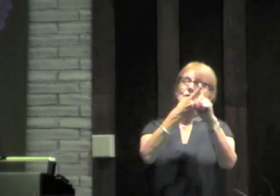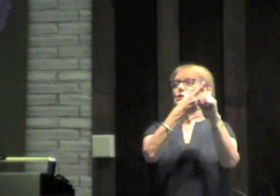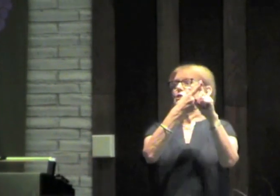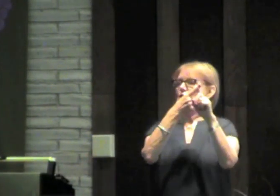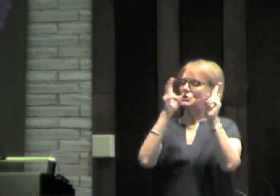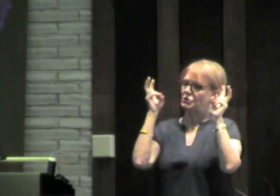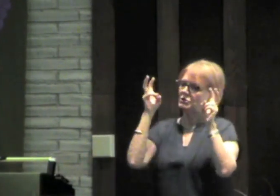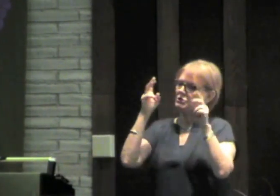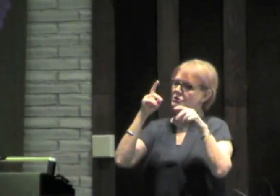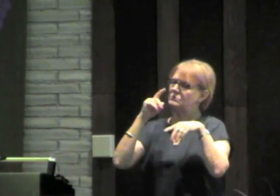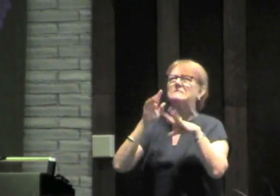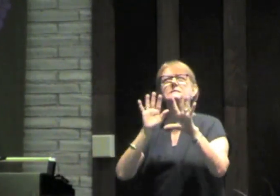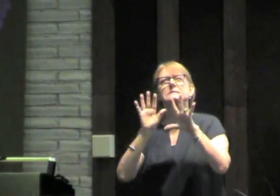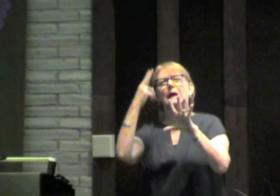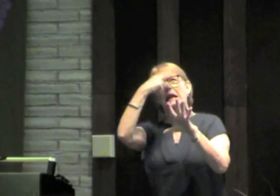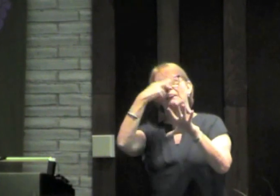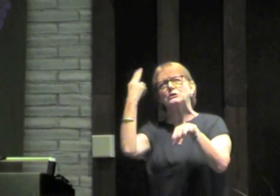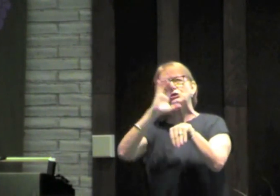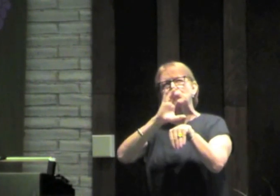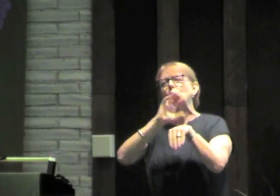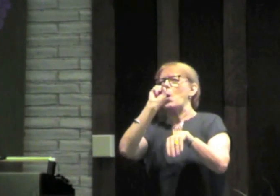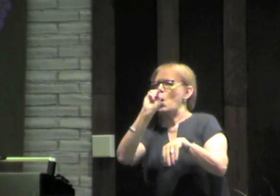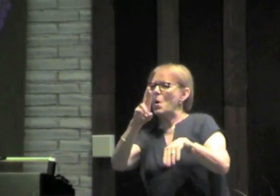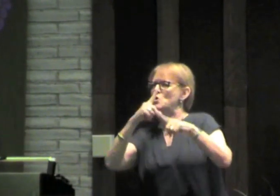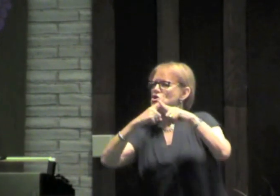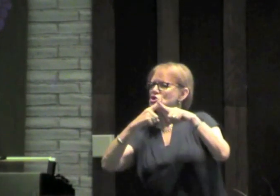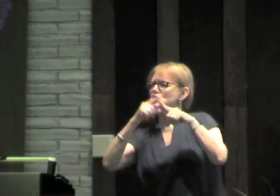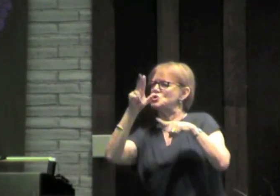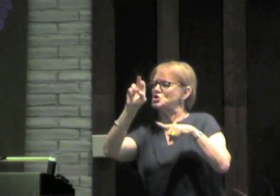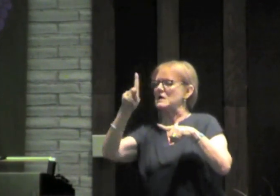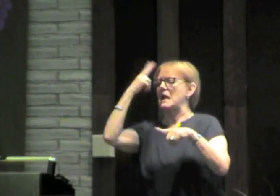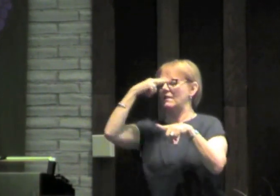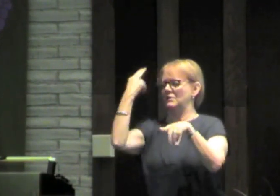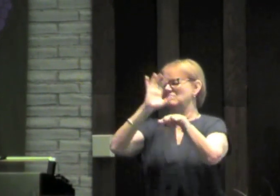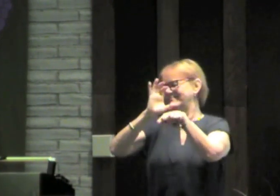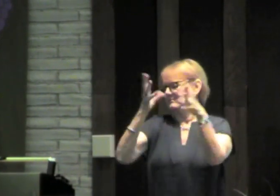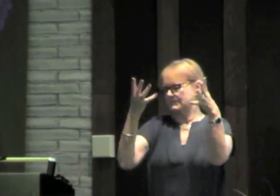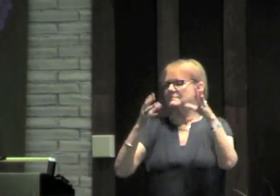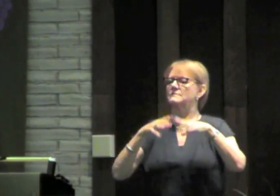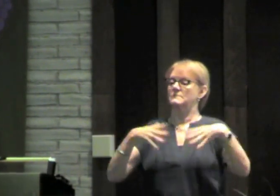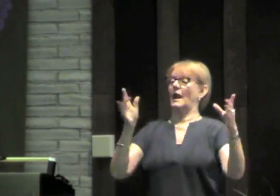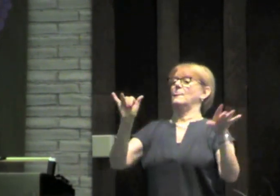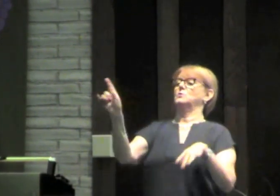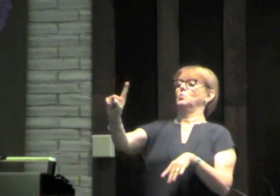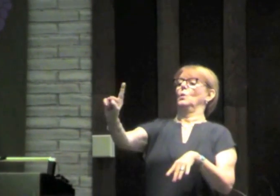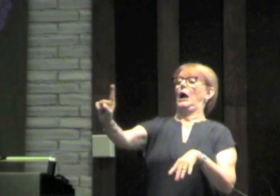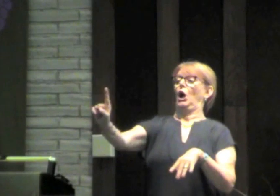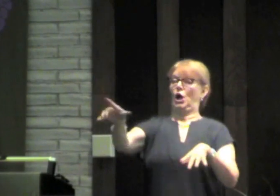pictures. The first place, well, let me think. The first thing I visited, I think, was the Catholic Church, or it might have been a Greek Orthodox church,